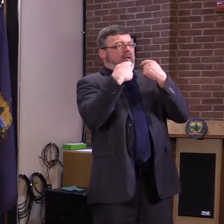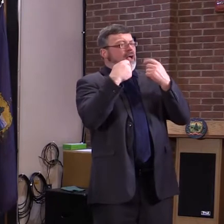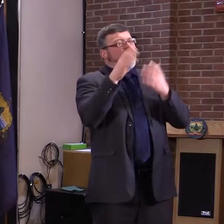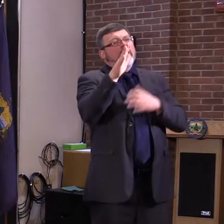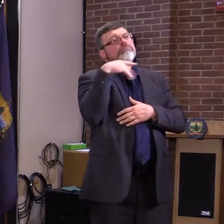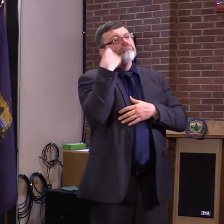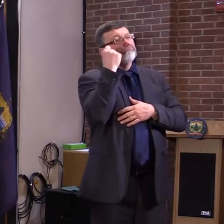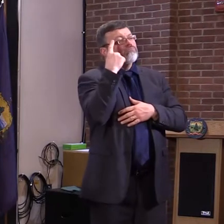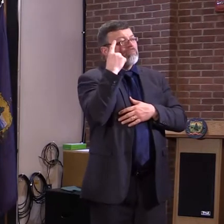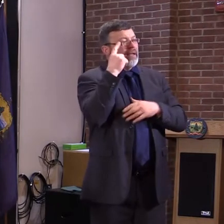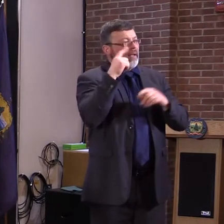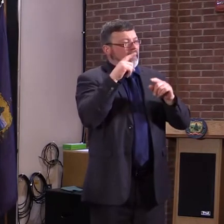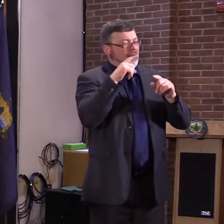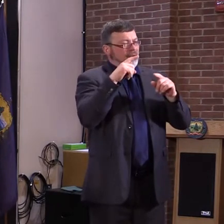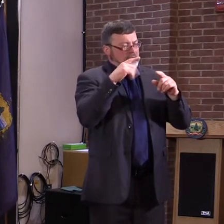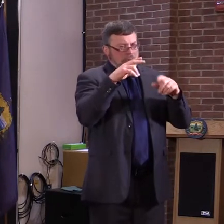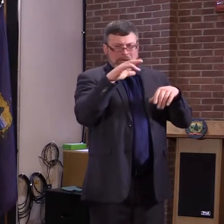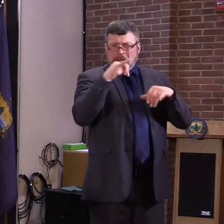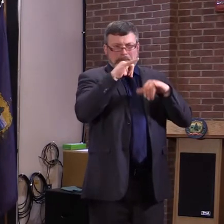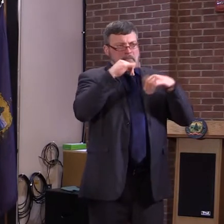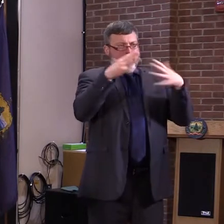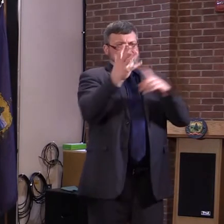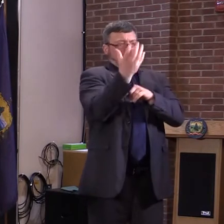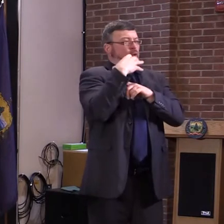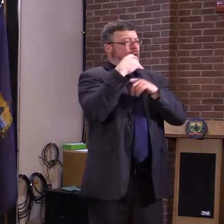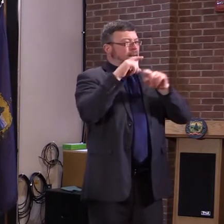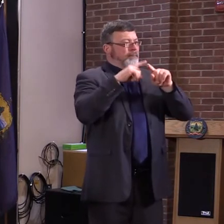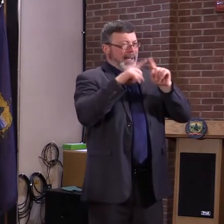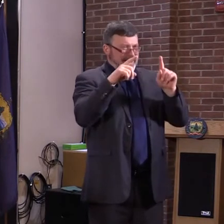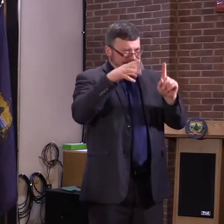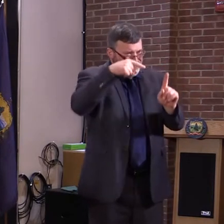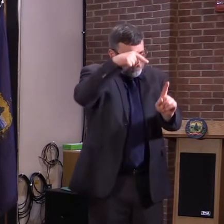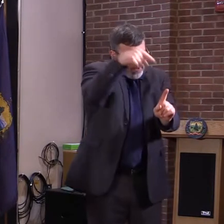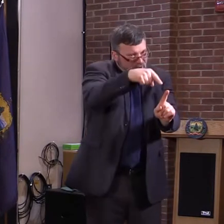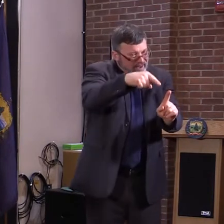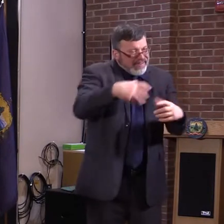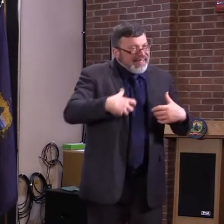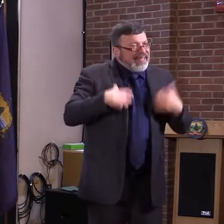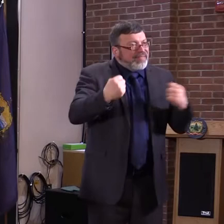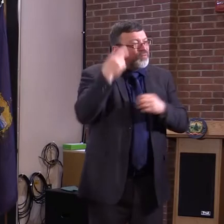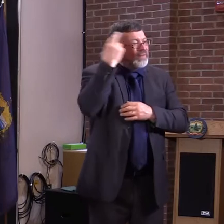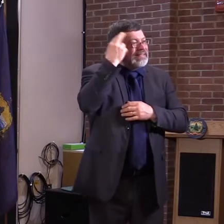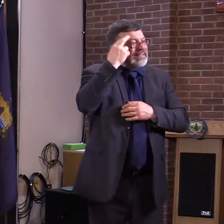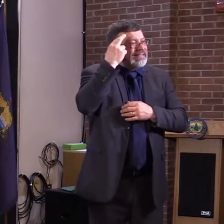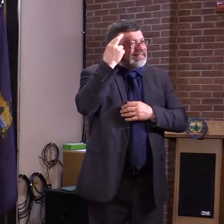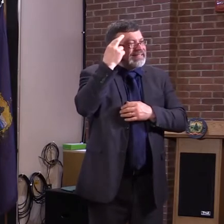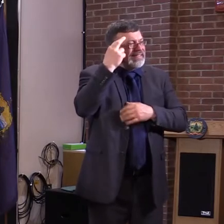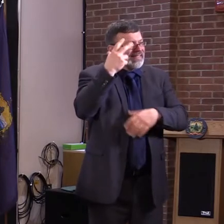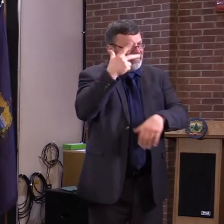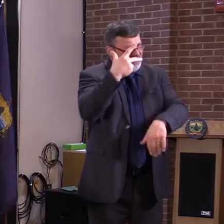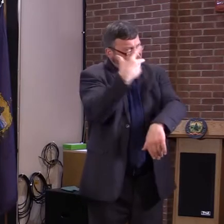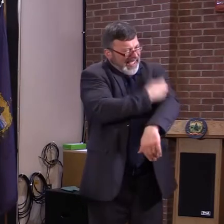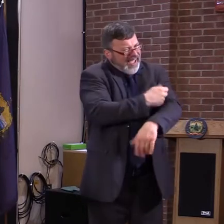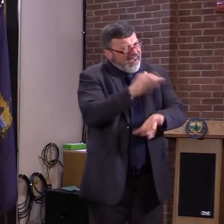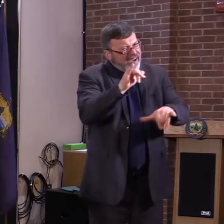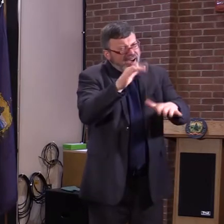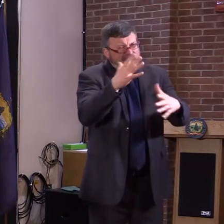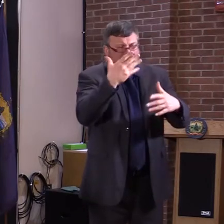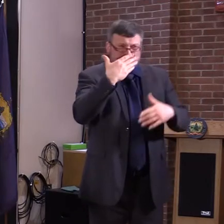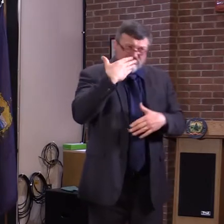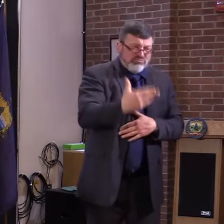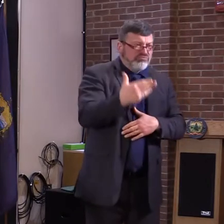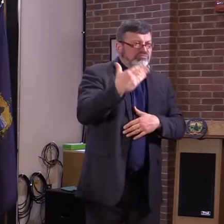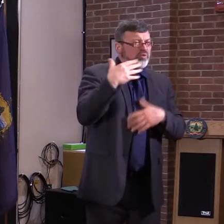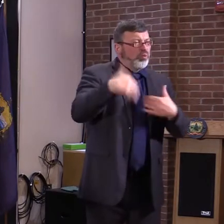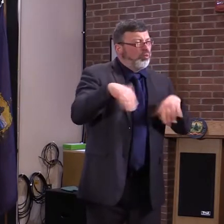resist. But in the end, I think it, again, being vaccinated is a good idea. We've seen the data. We saw